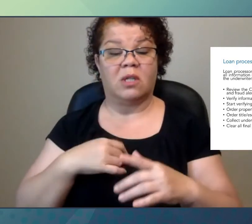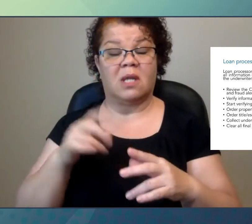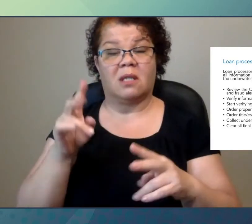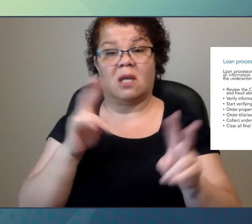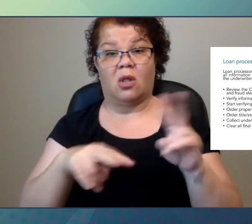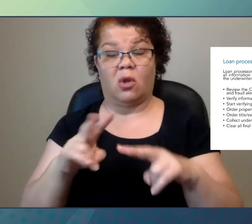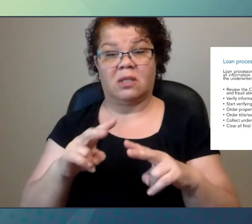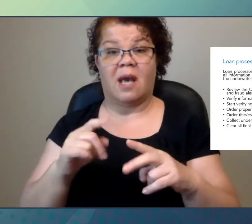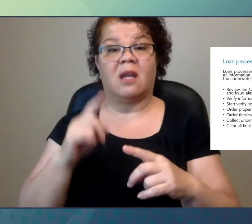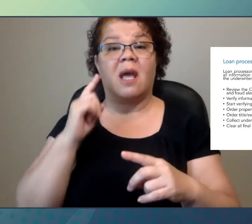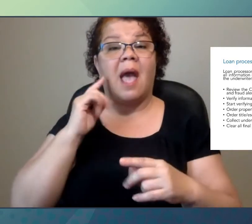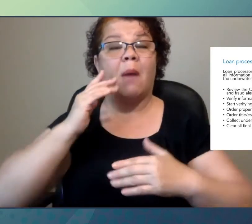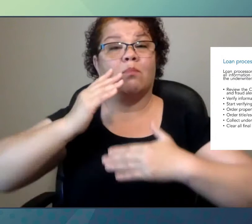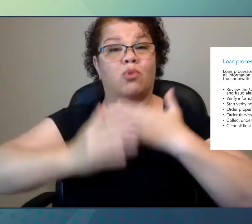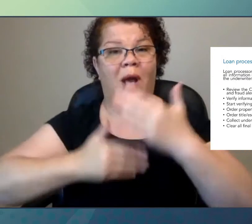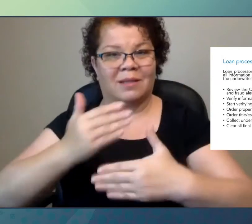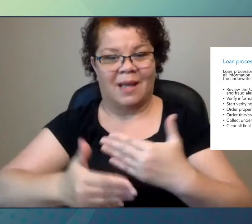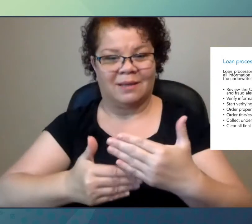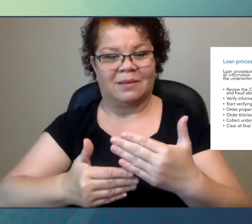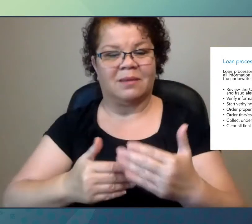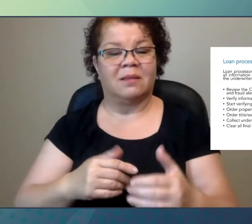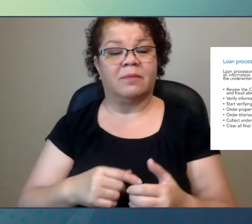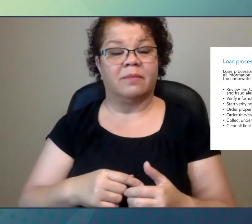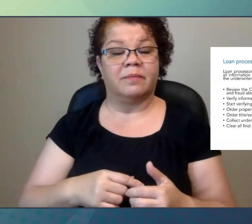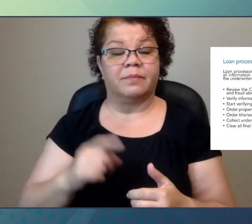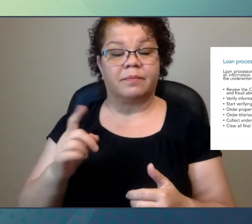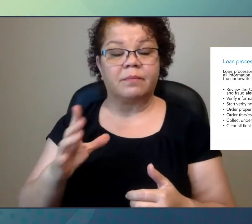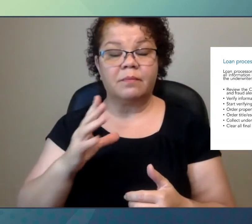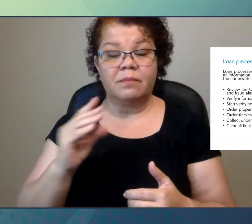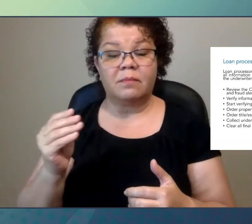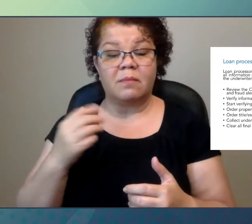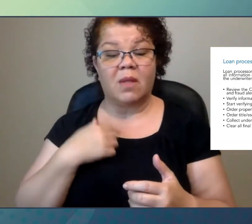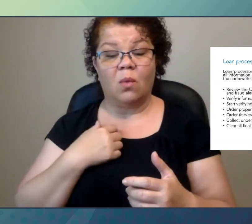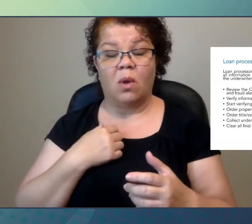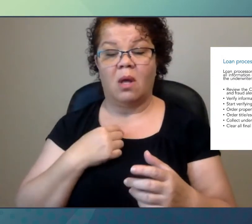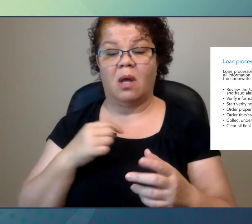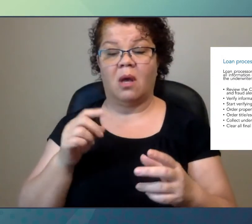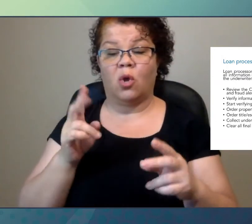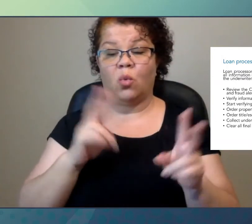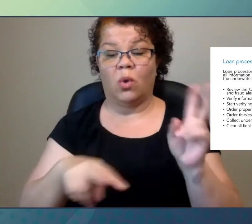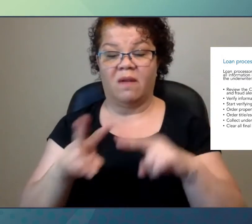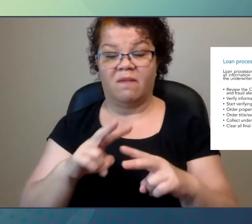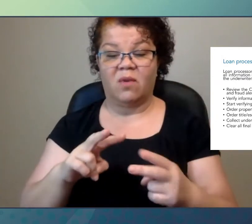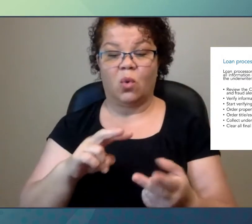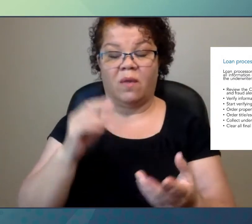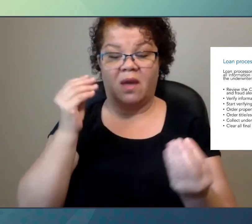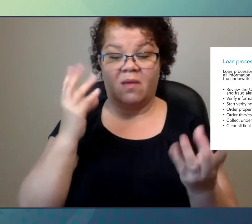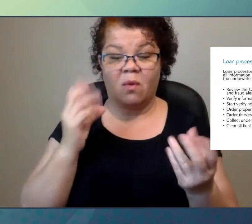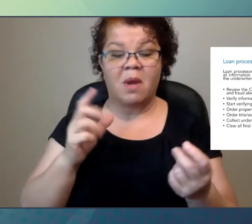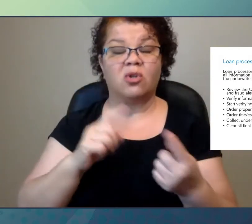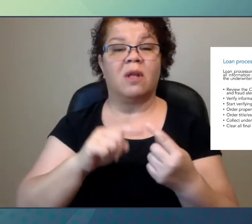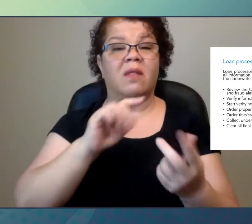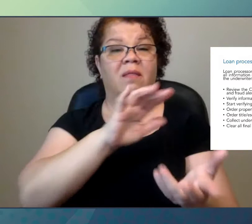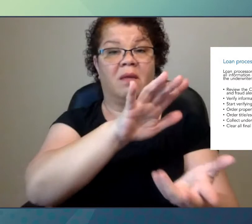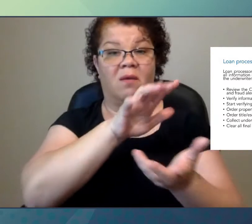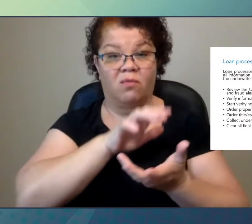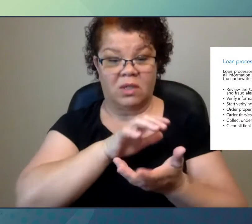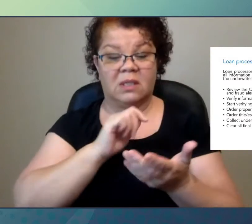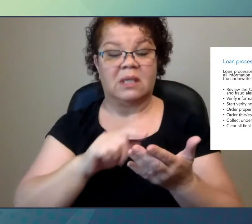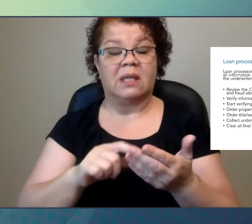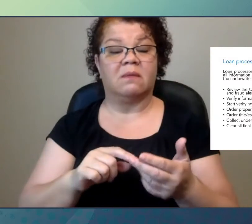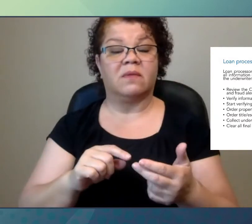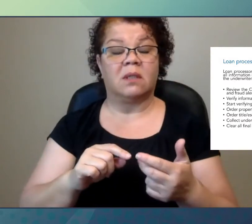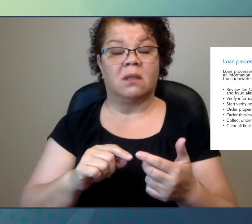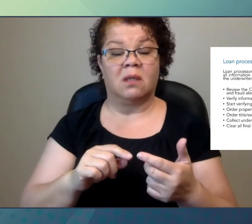processor will gather the documentation for the borrower and property, review the package that the MLO provided,